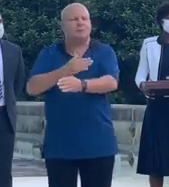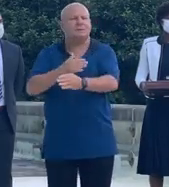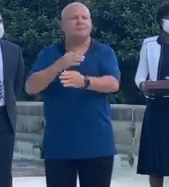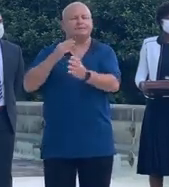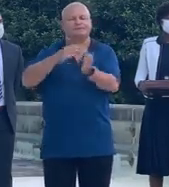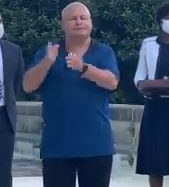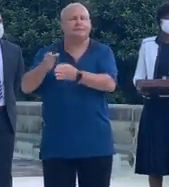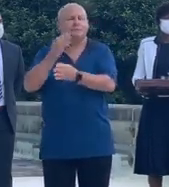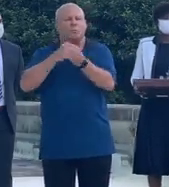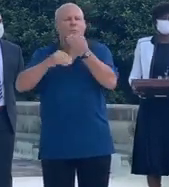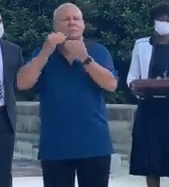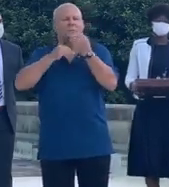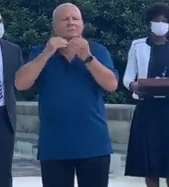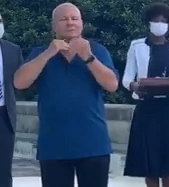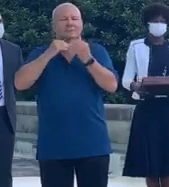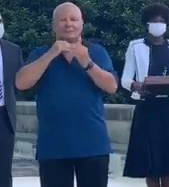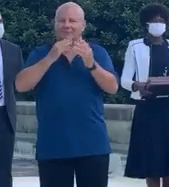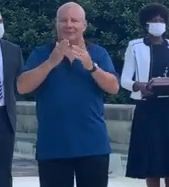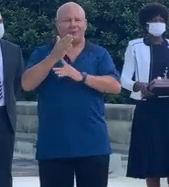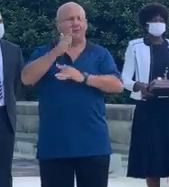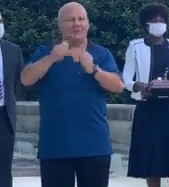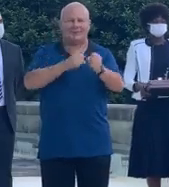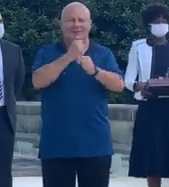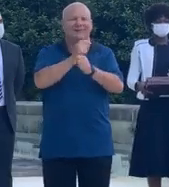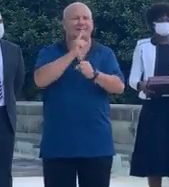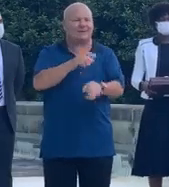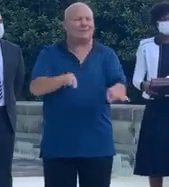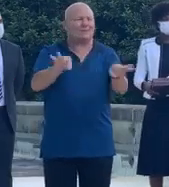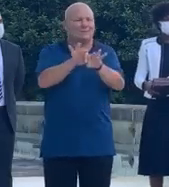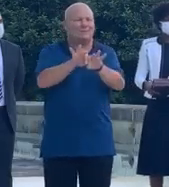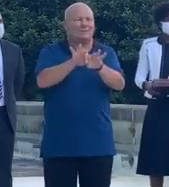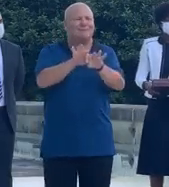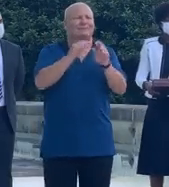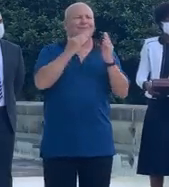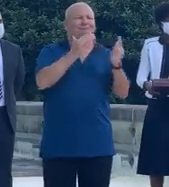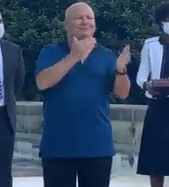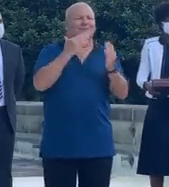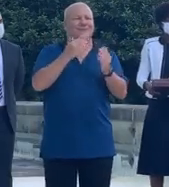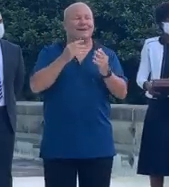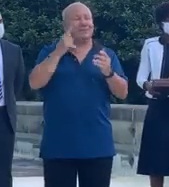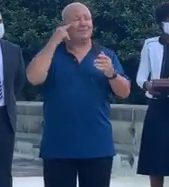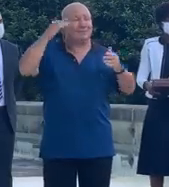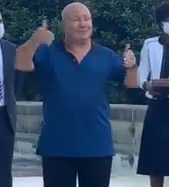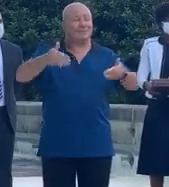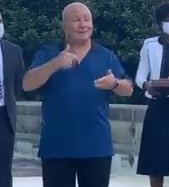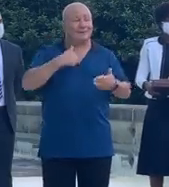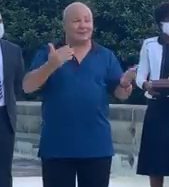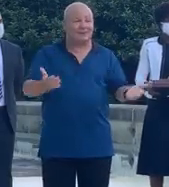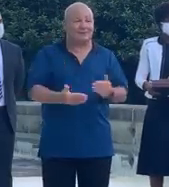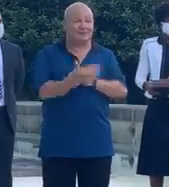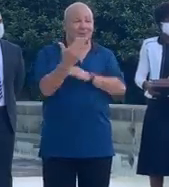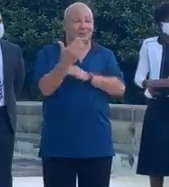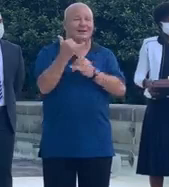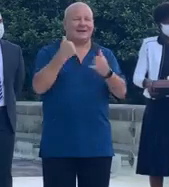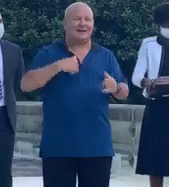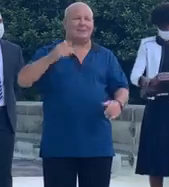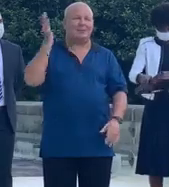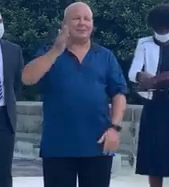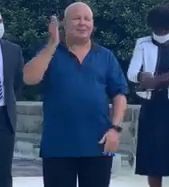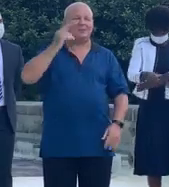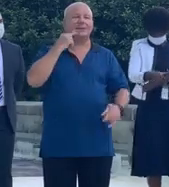So all throughout the year, it is very important. And so I appreciate you having me here this morning, and I am now going to present